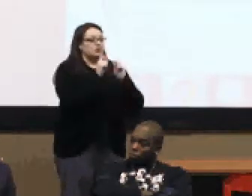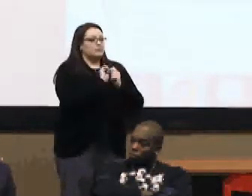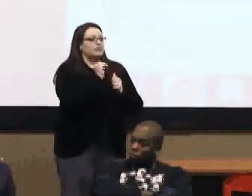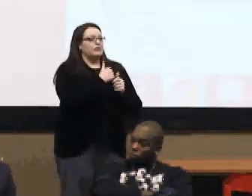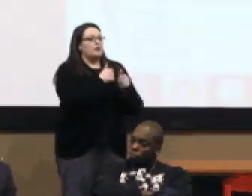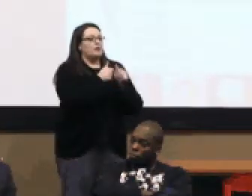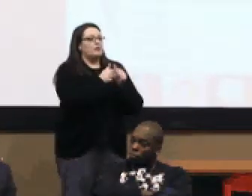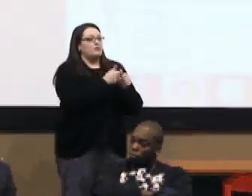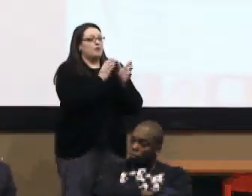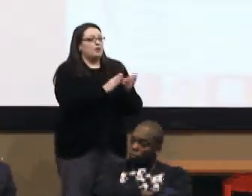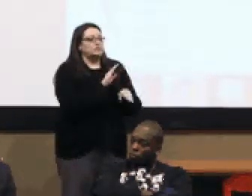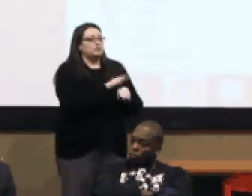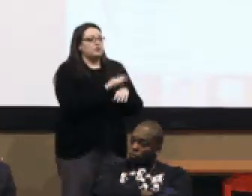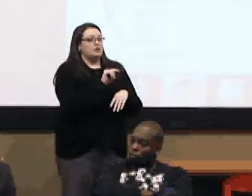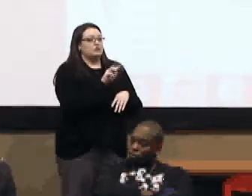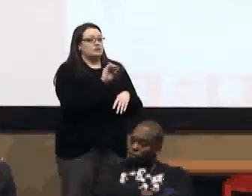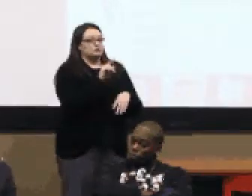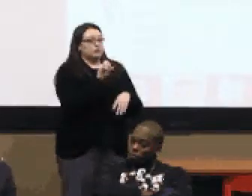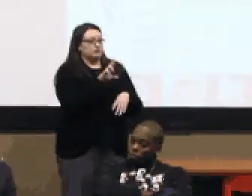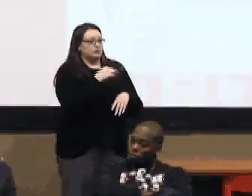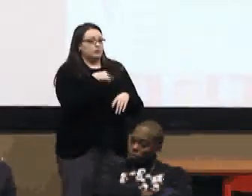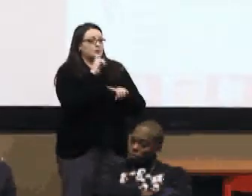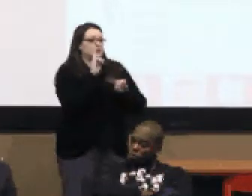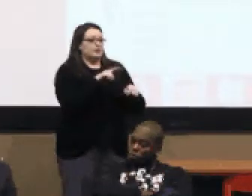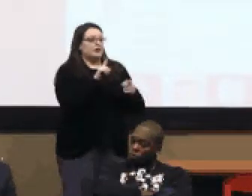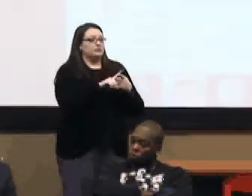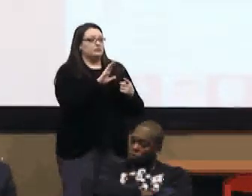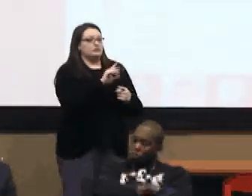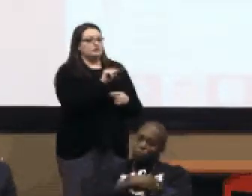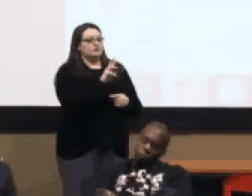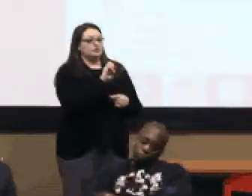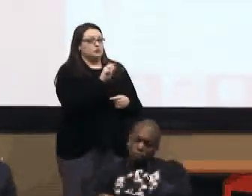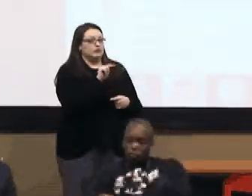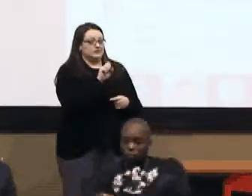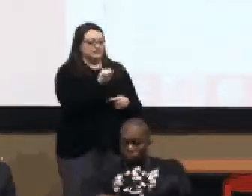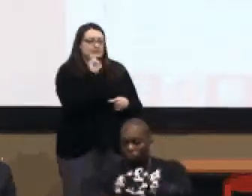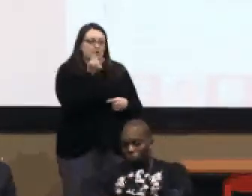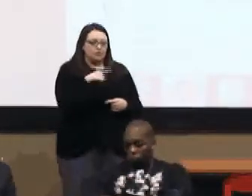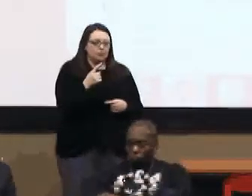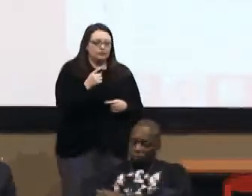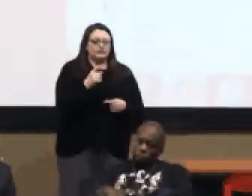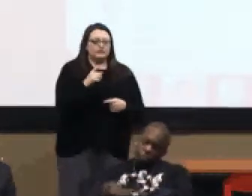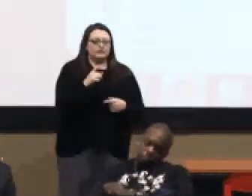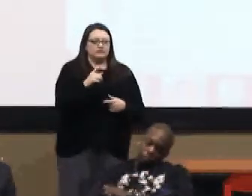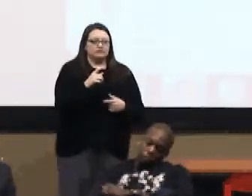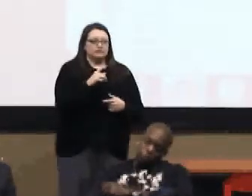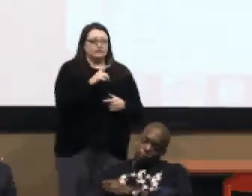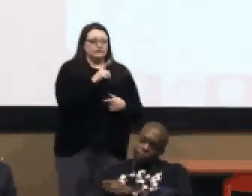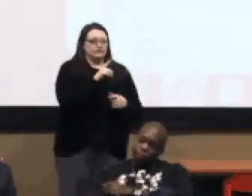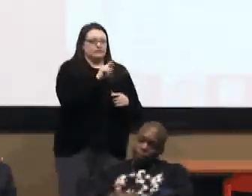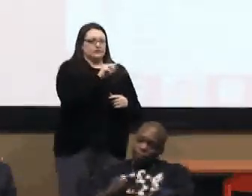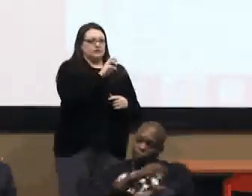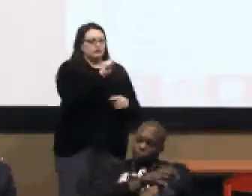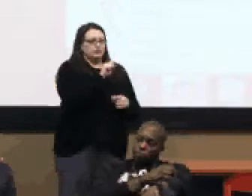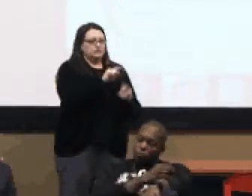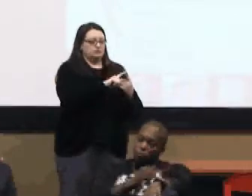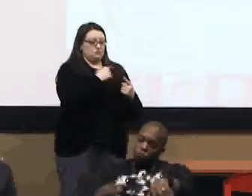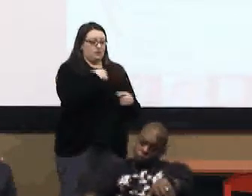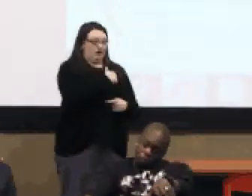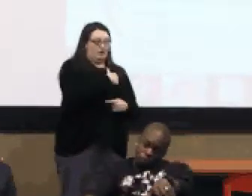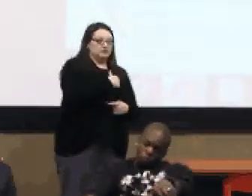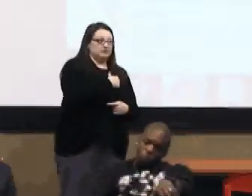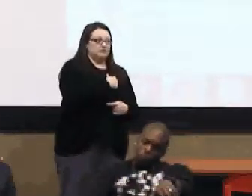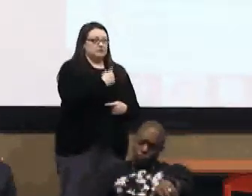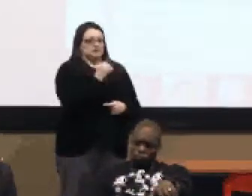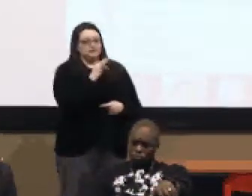on Twitter. We reply to their tweets, not just ones they make to us, but if someone tweets like, look at this cool dress I got at